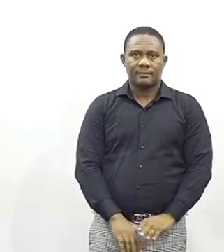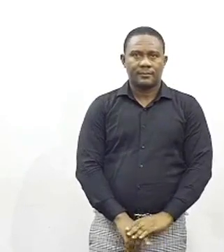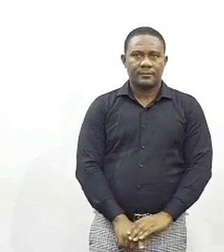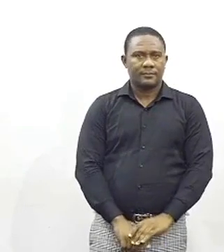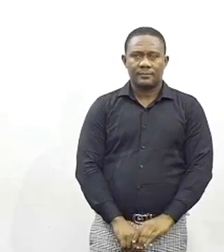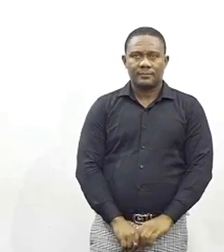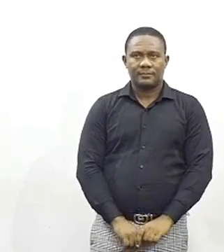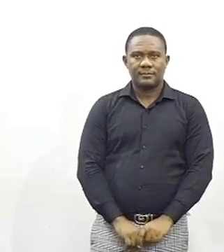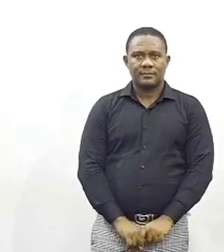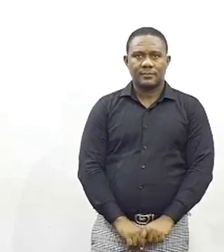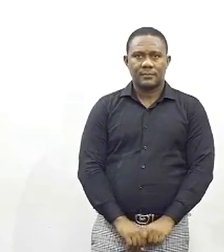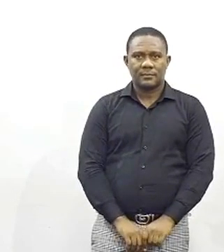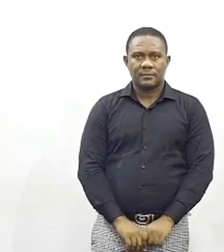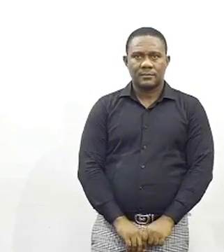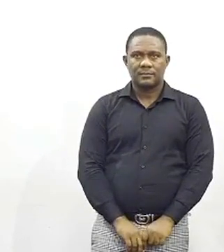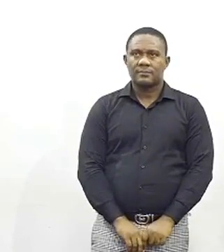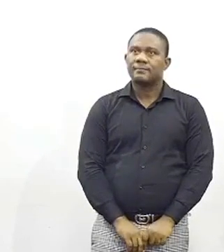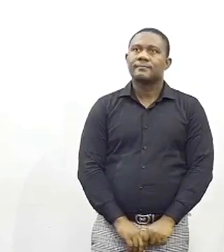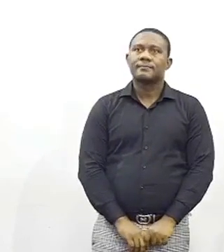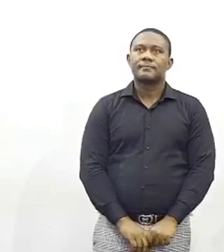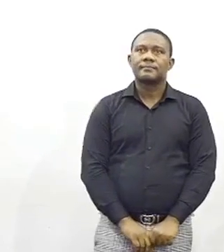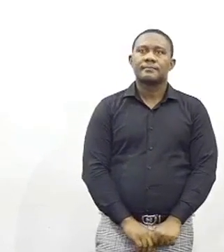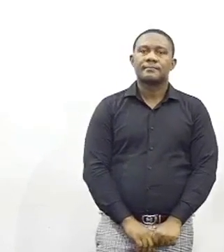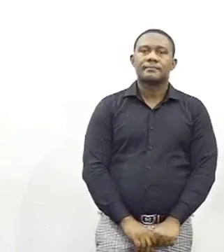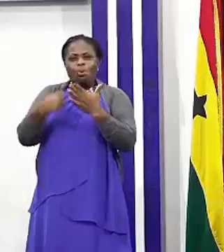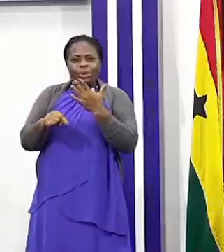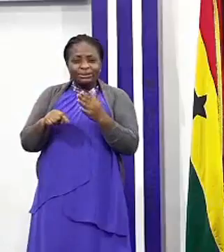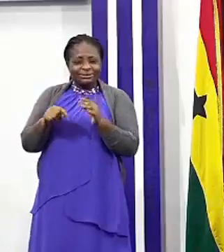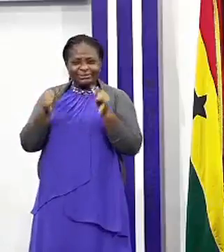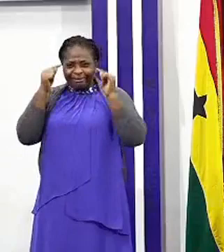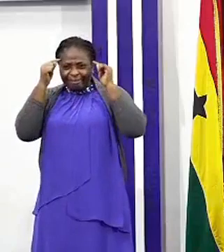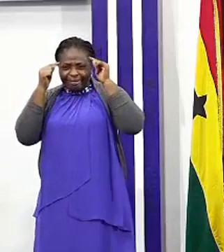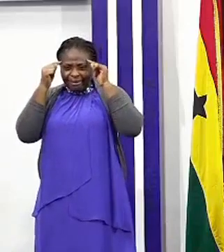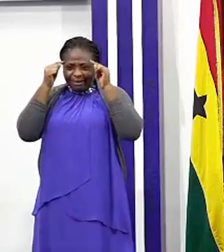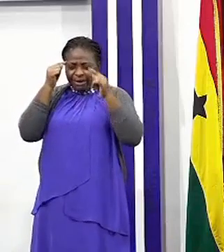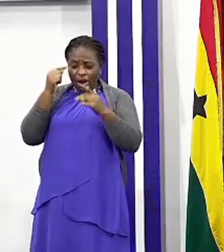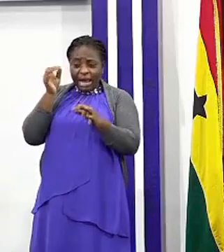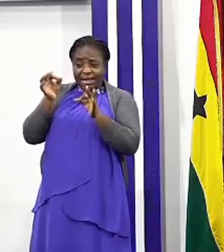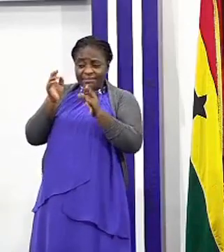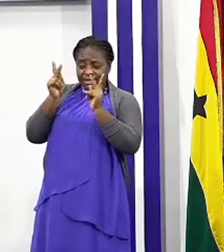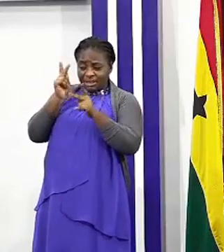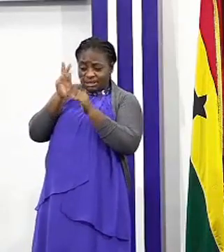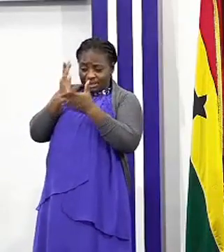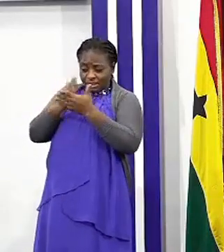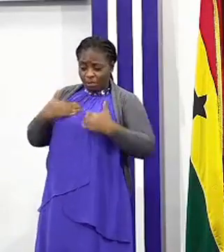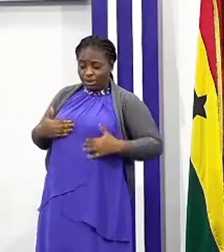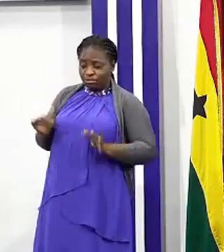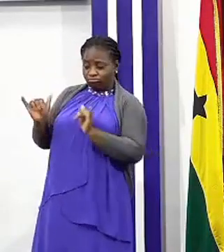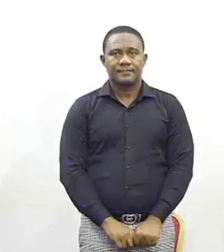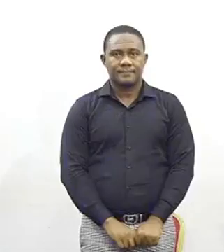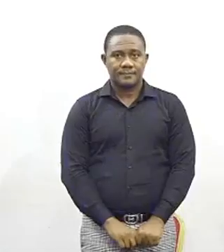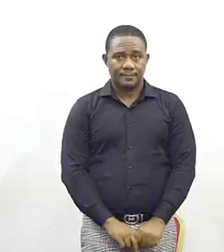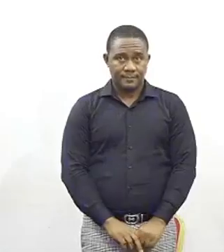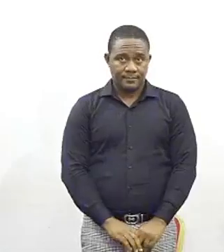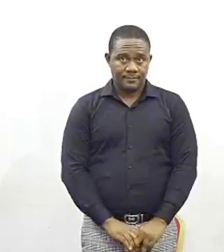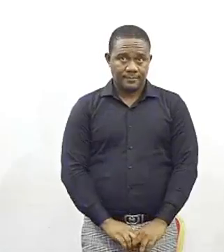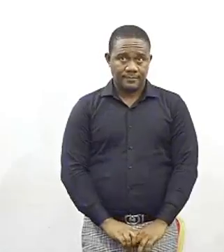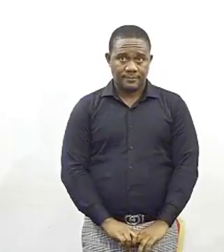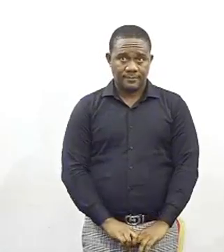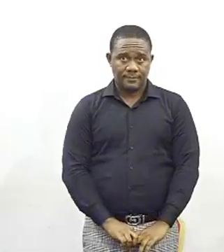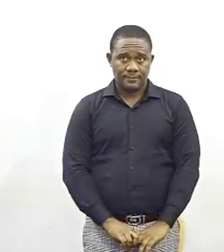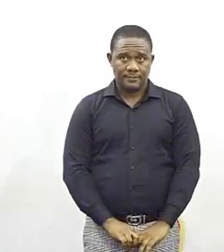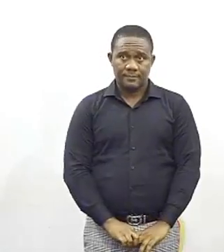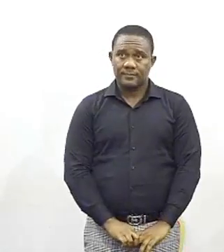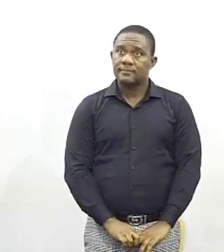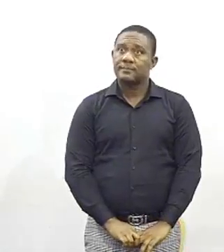how they monitored. Sorry, I didn't get the first question. What is taken into consideration? Because somebody escapes under home management. Okay. Yes. And then what determines